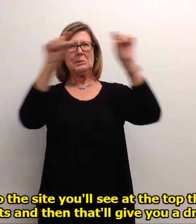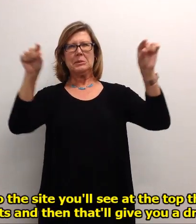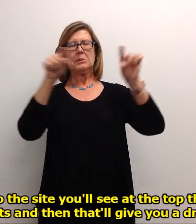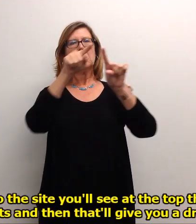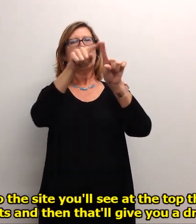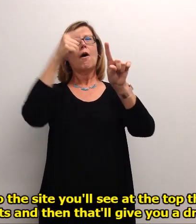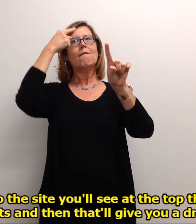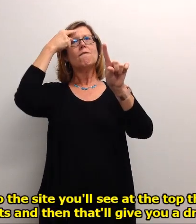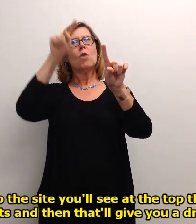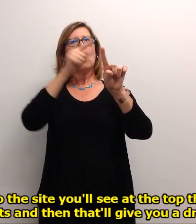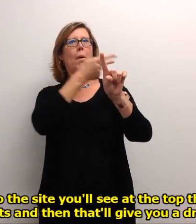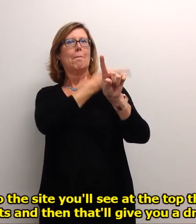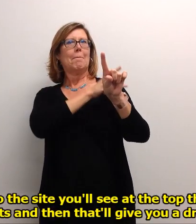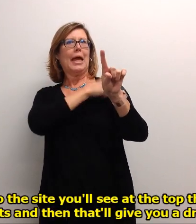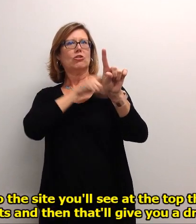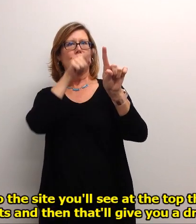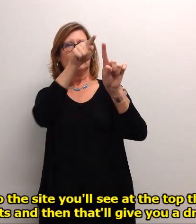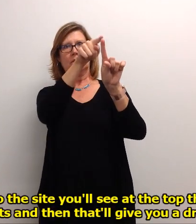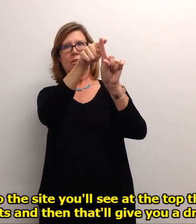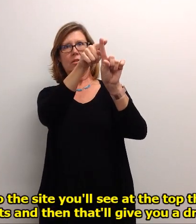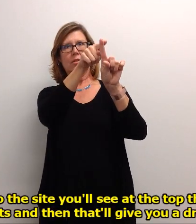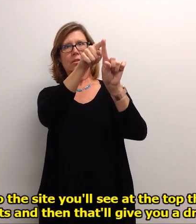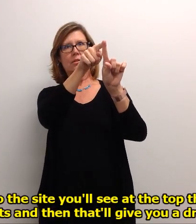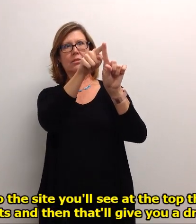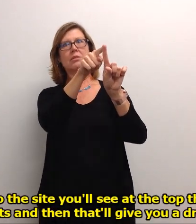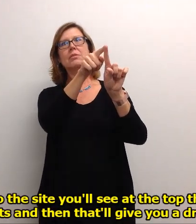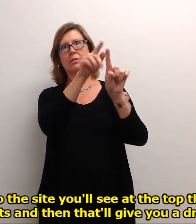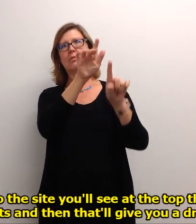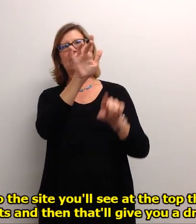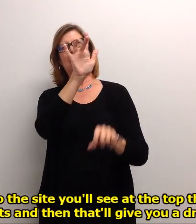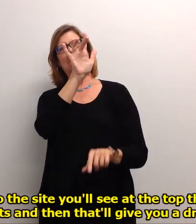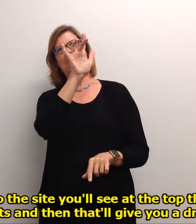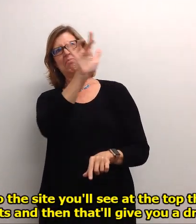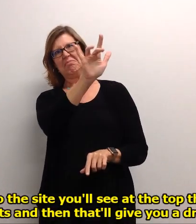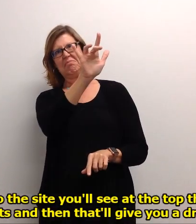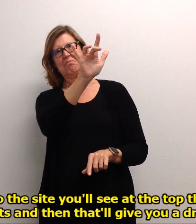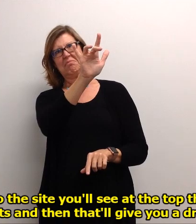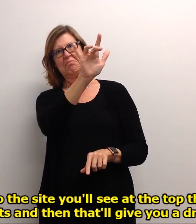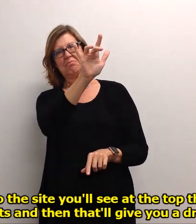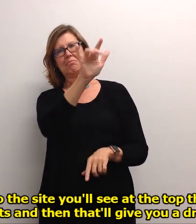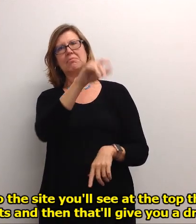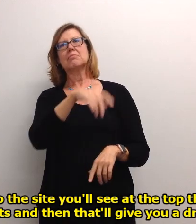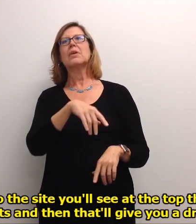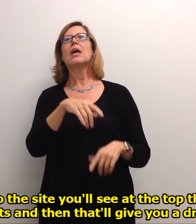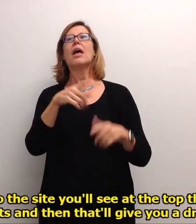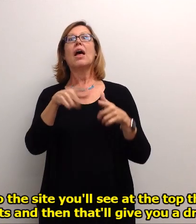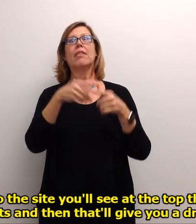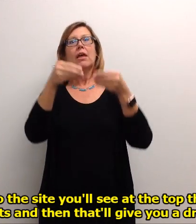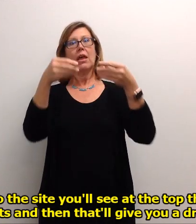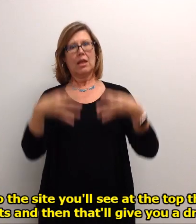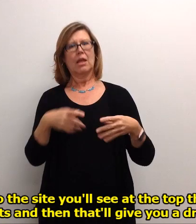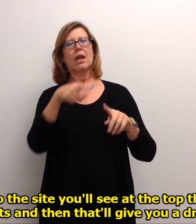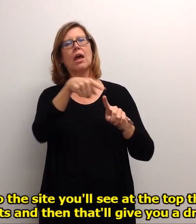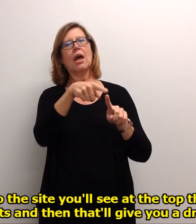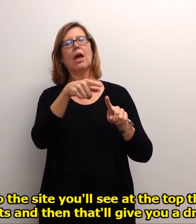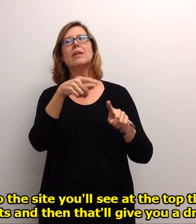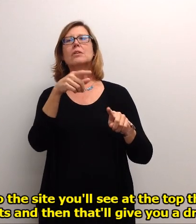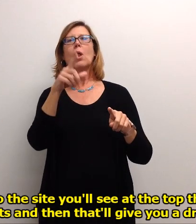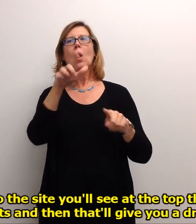and when you get to the site, you'll see at the top there'll be a section for patients, and then that'll